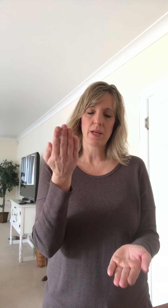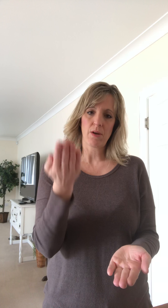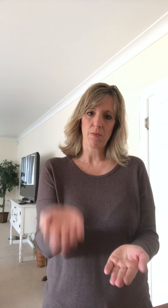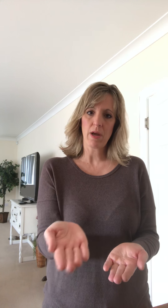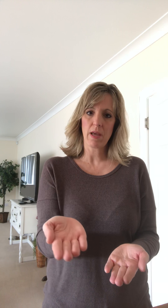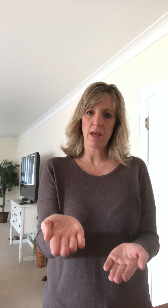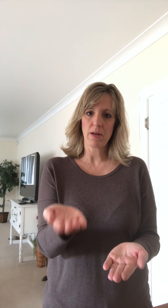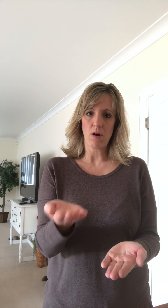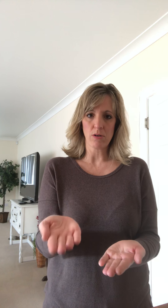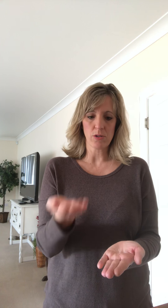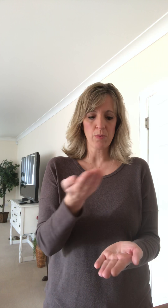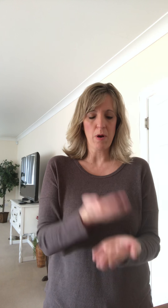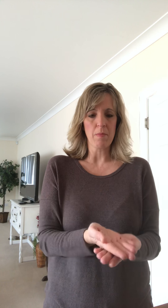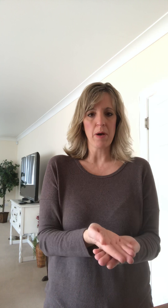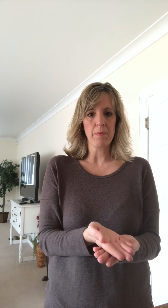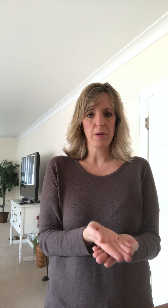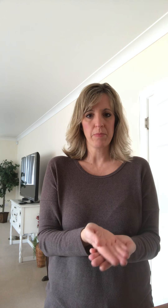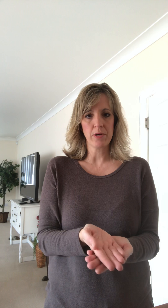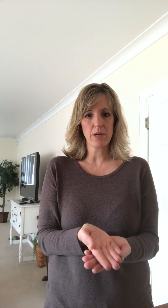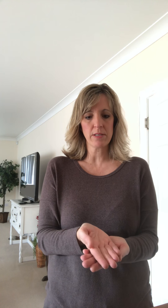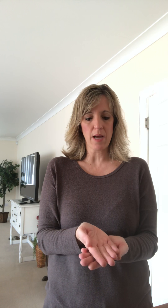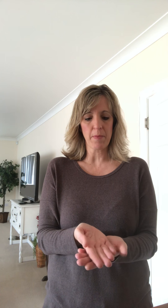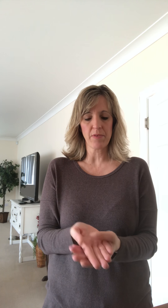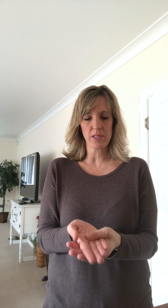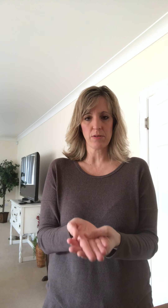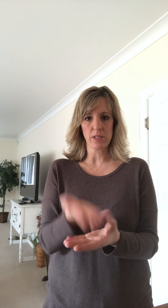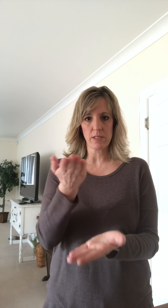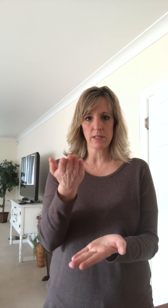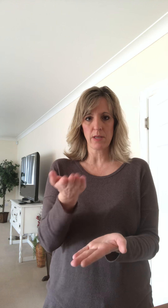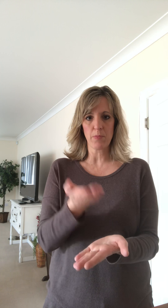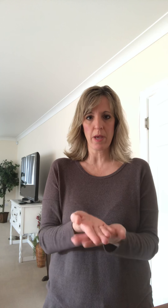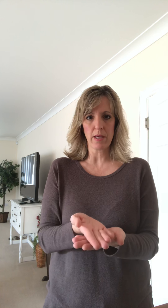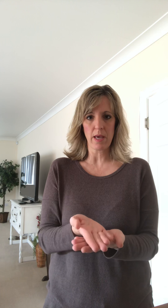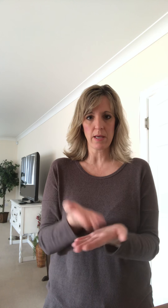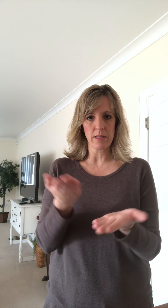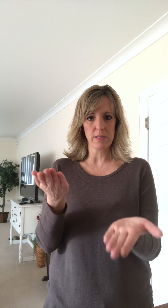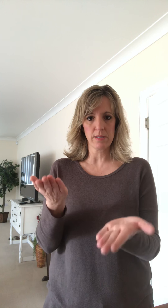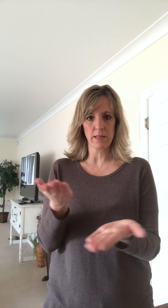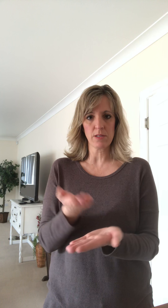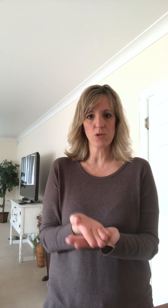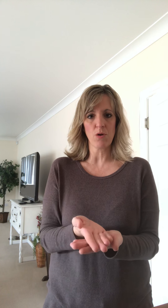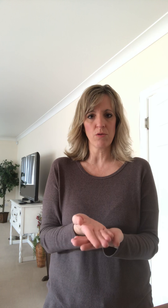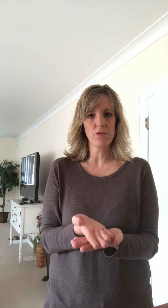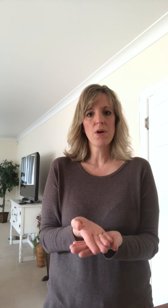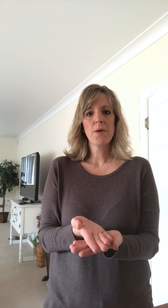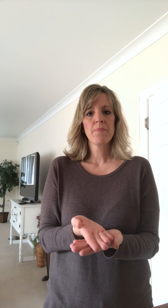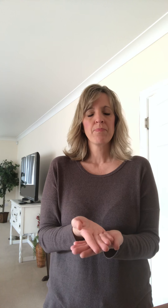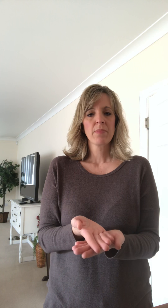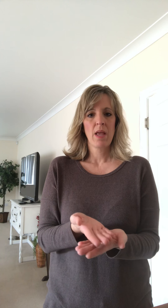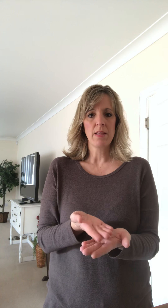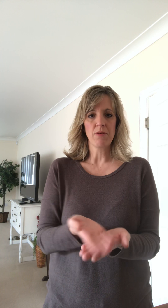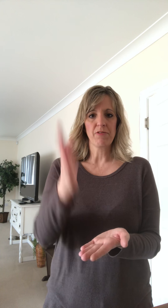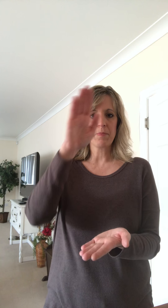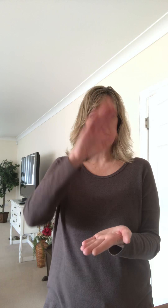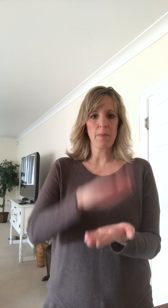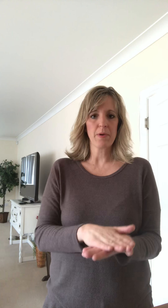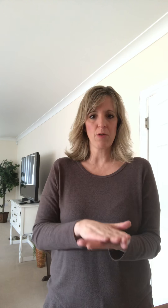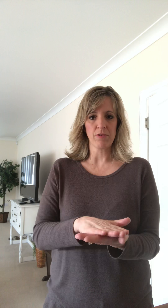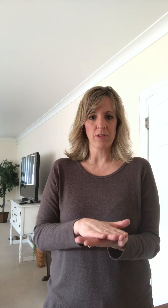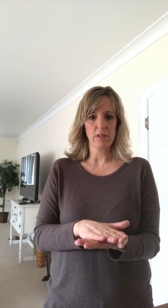your right hand, also palm up, put it on top of it. So this is like your pancake and this is like the stove. And then you flip it up and over, like